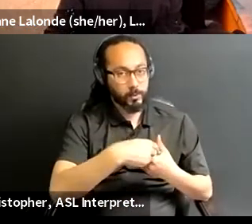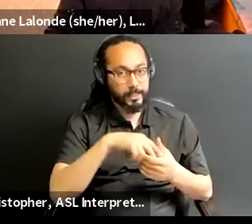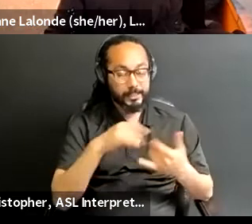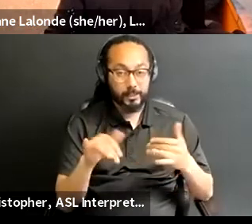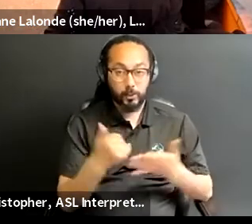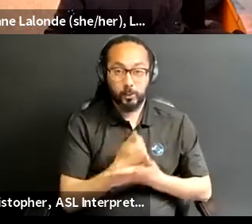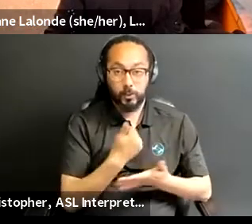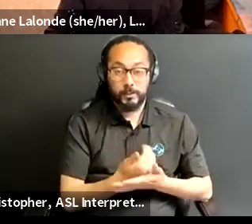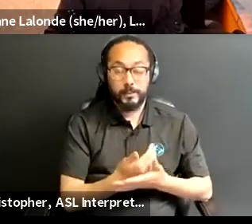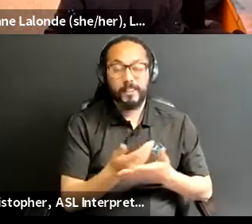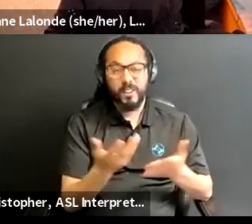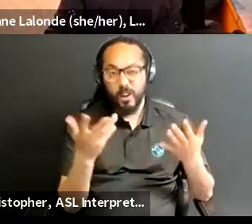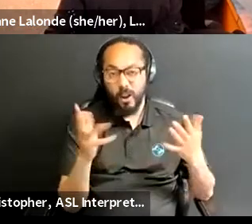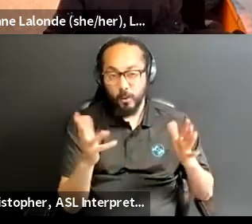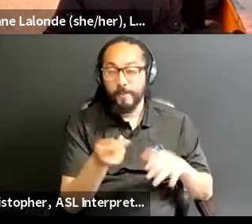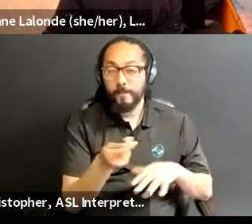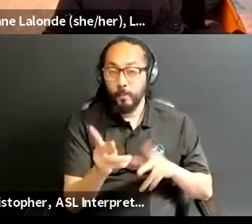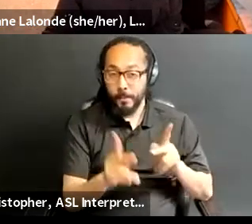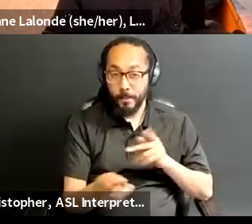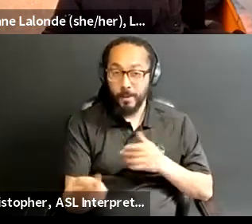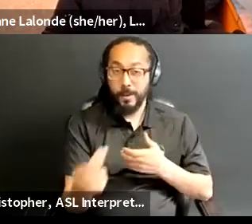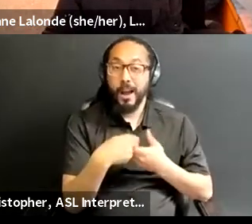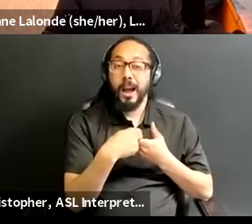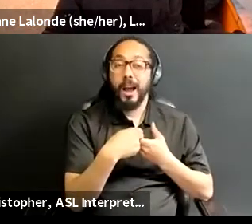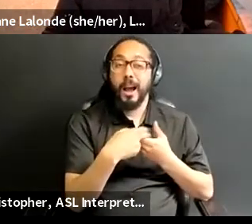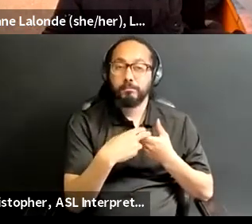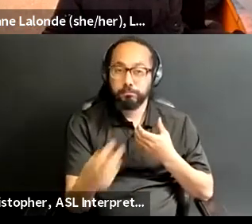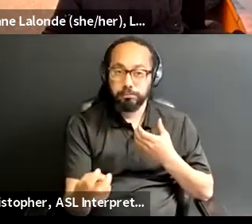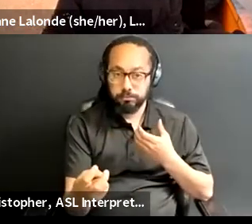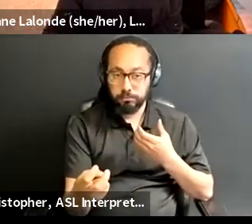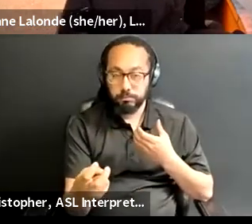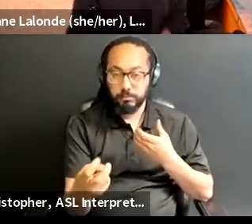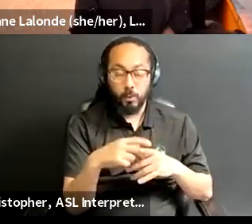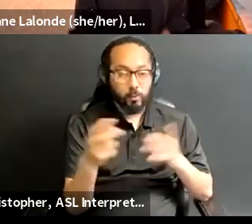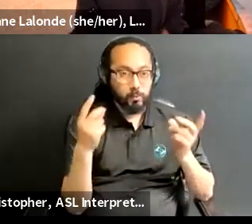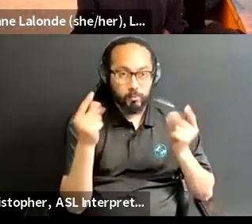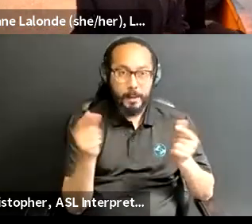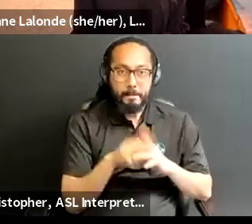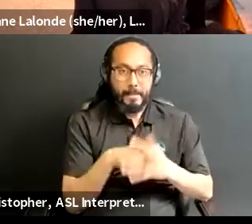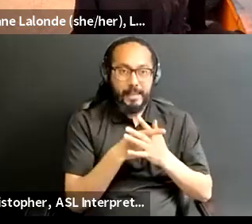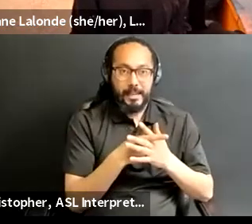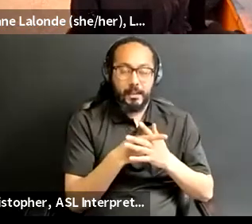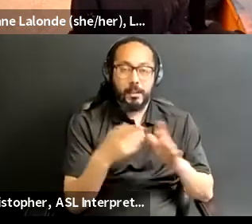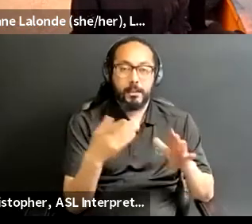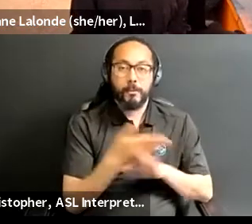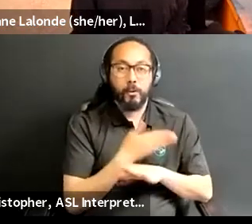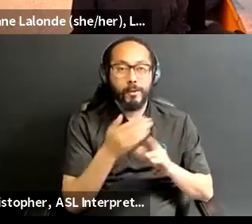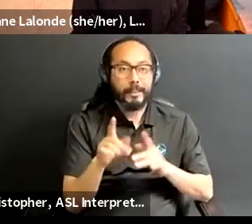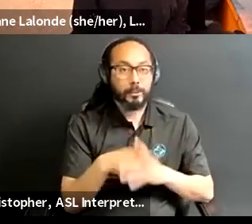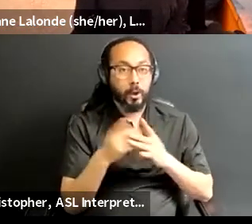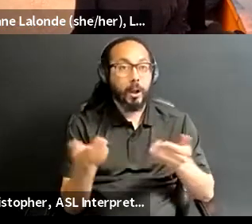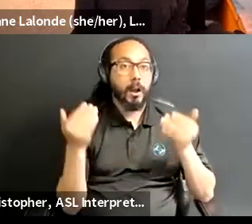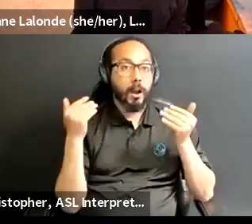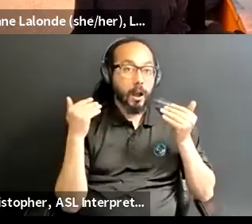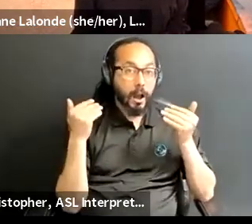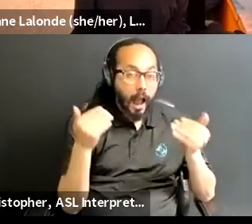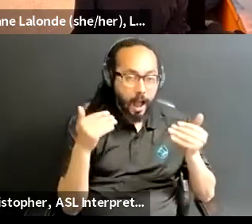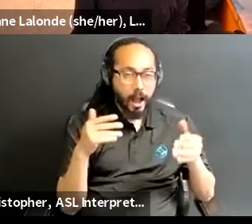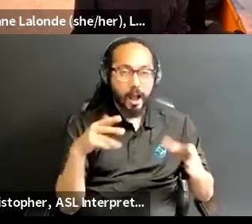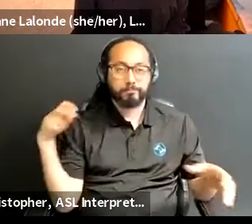lost a couple already, right at the very front end though, before they sort of moved forward with